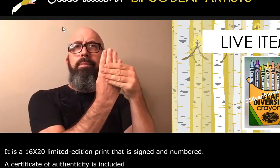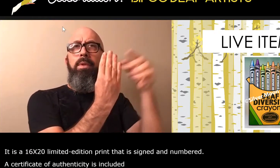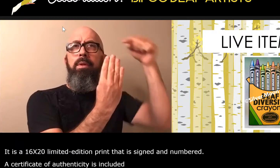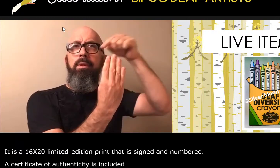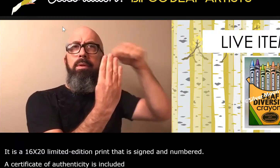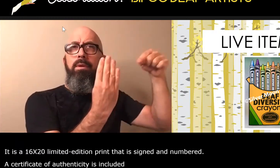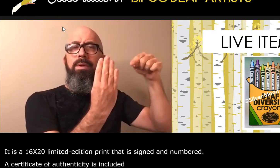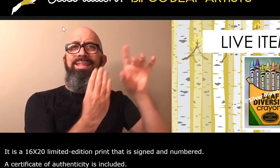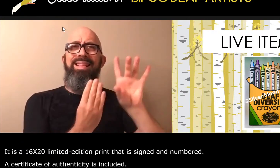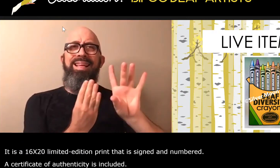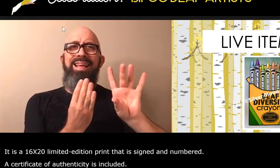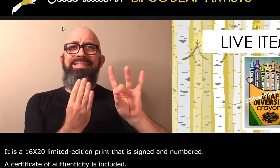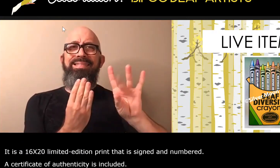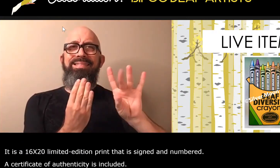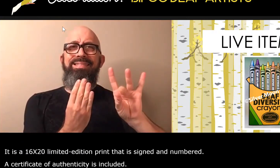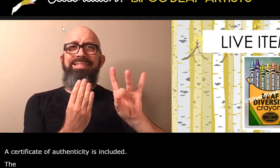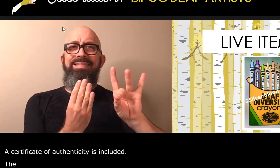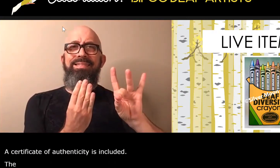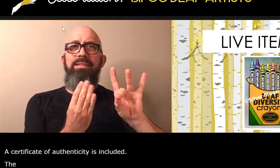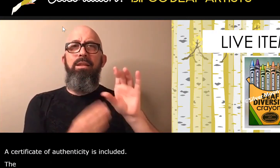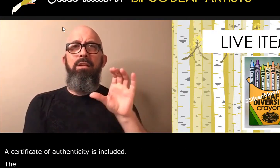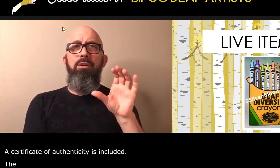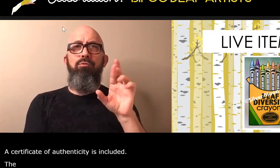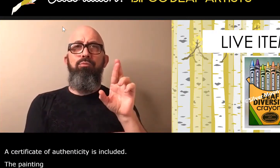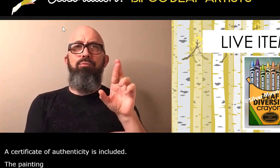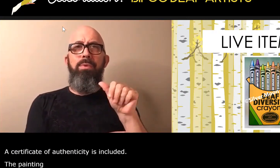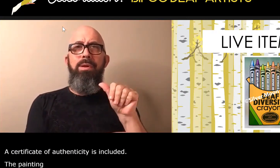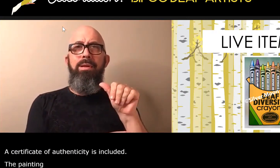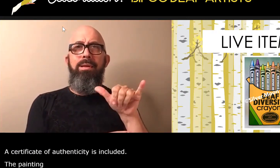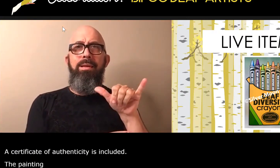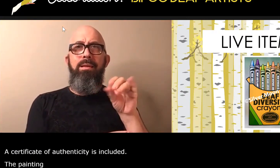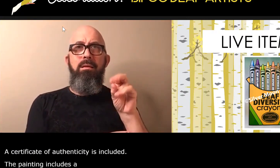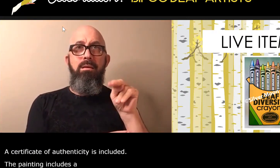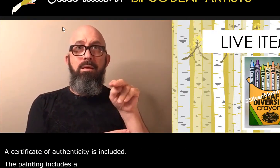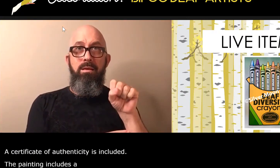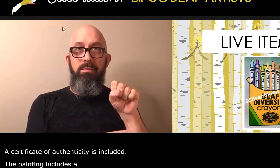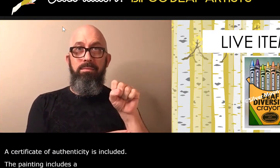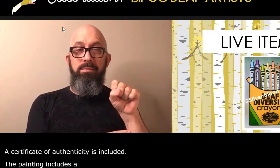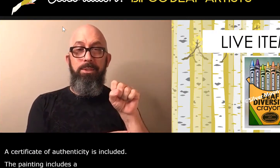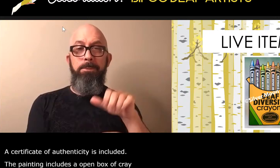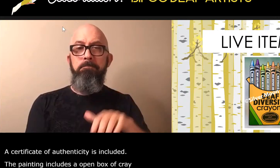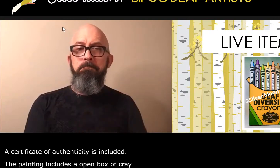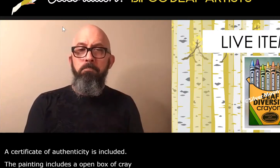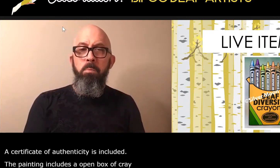The painting includes an open box of crayons.